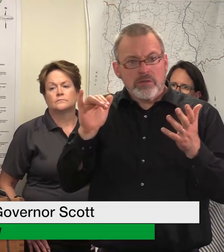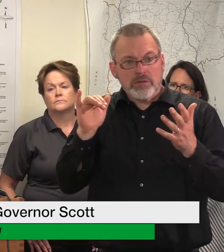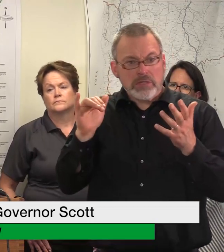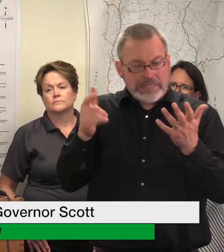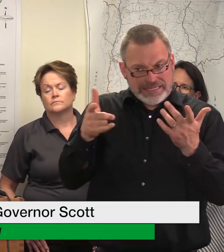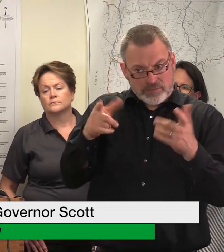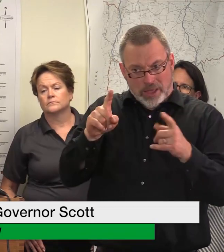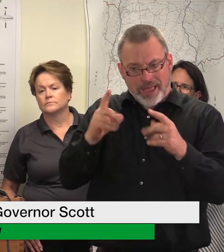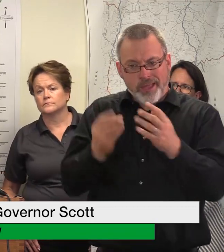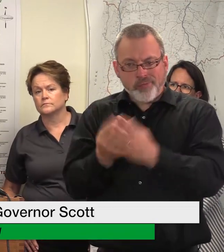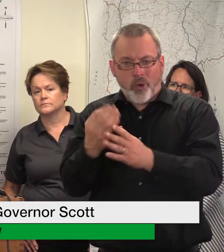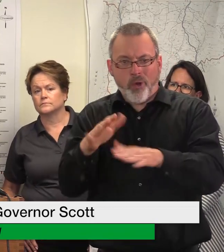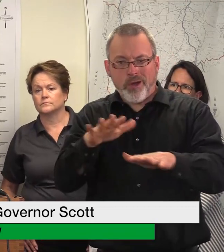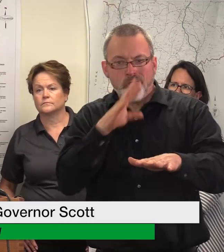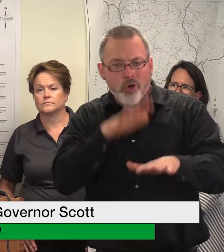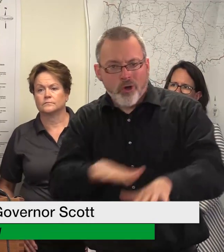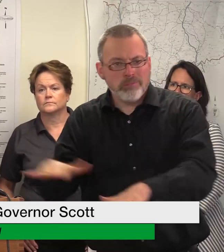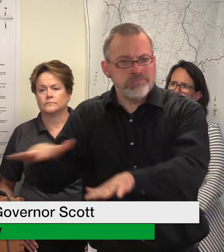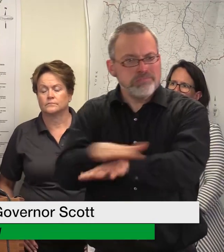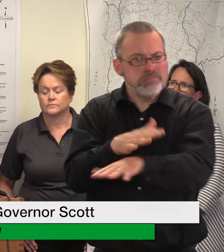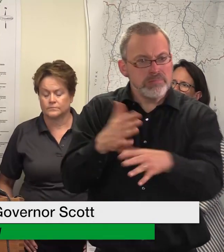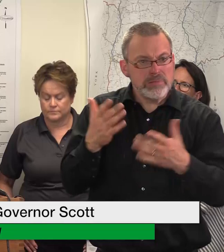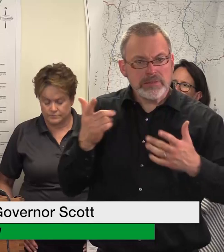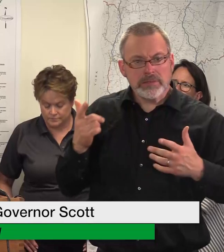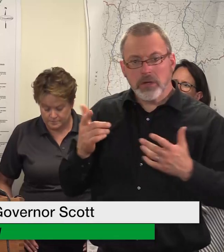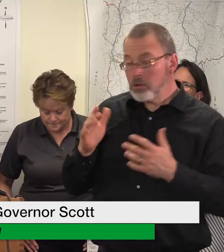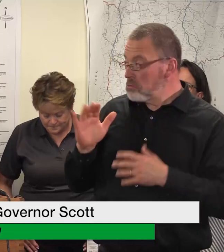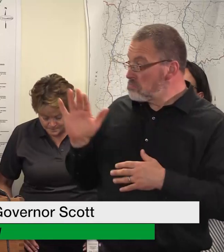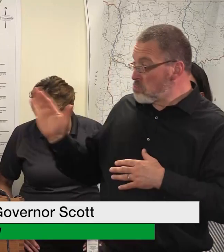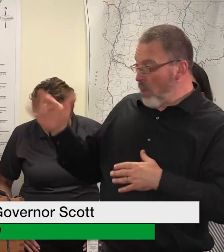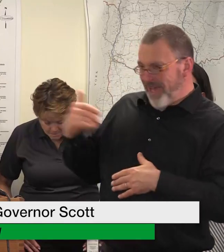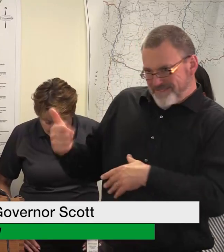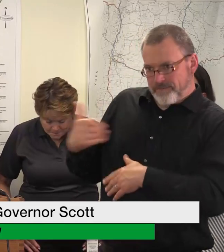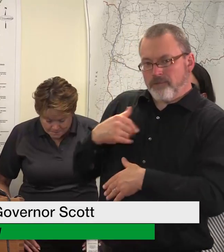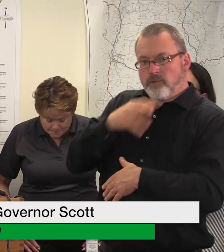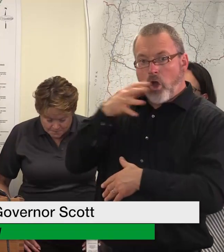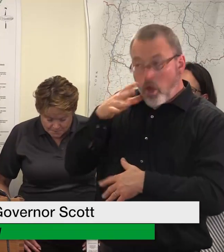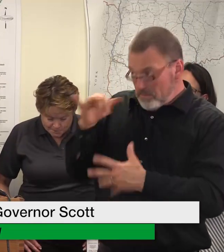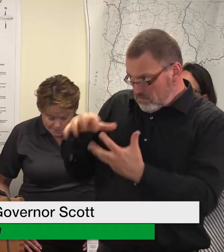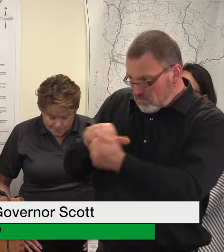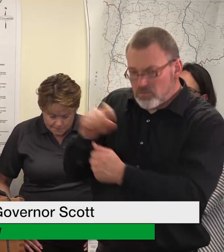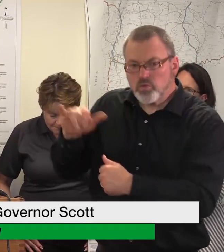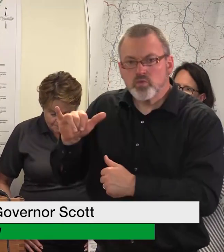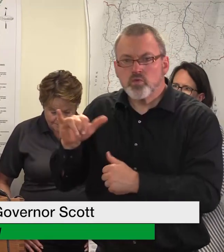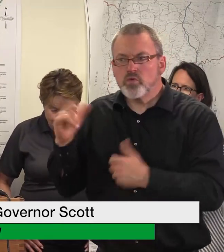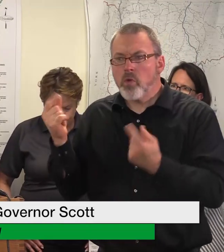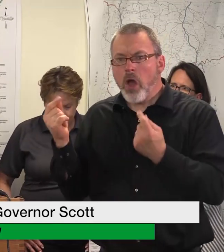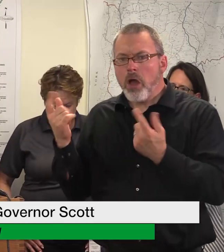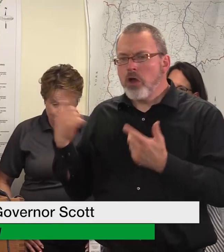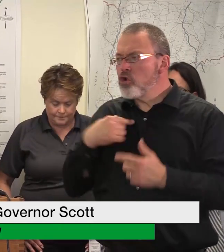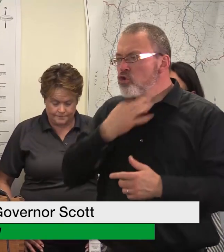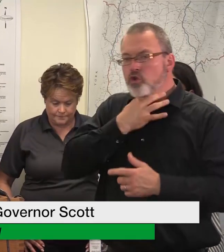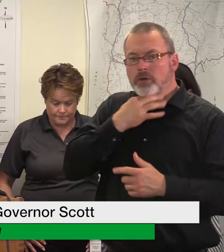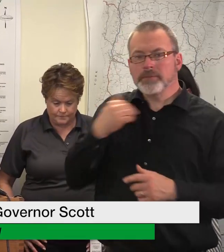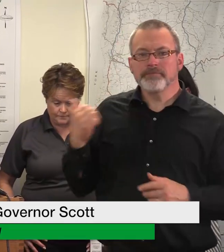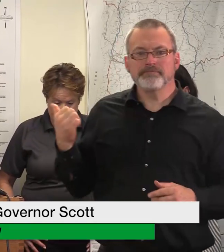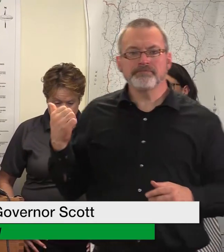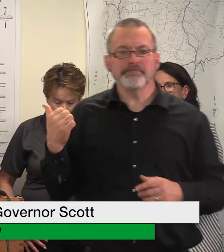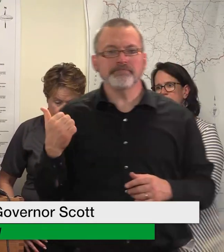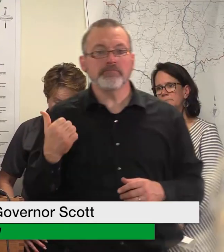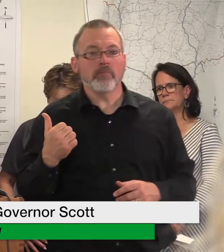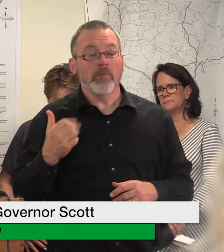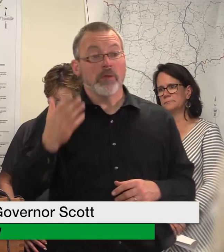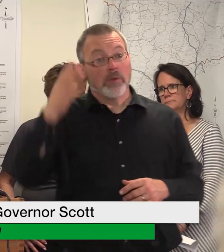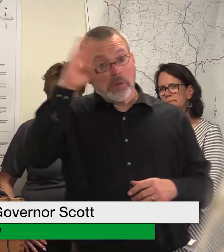what's your sense of the damage, either personal or to the agriculture industry of the state generally? Well, I know a lot of farms have suffered just from